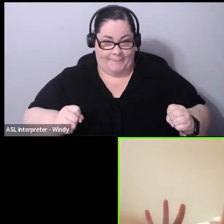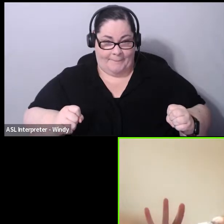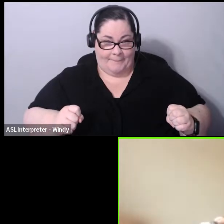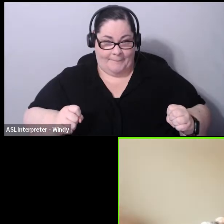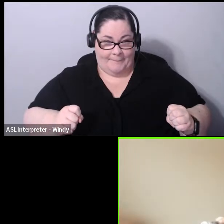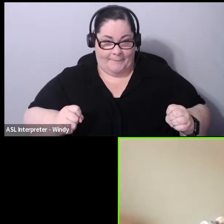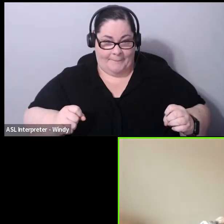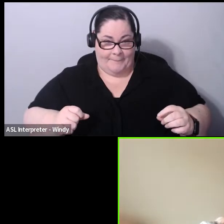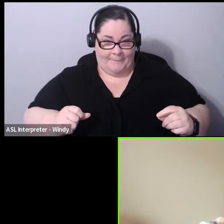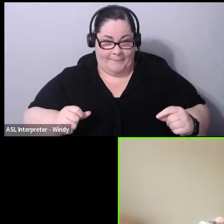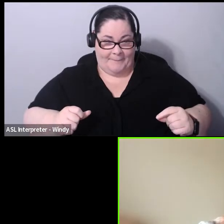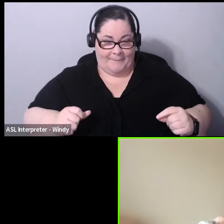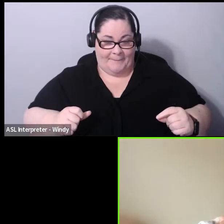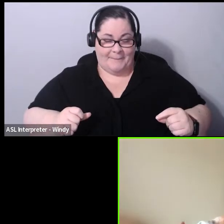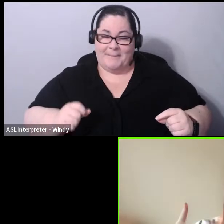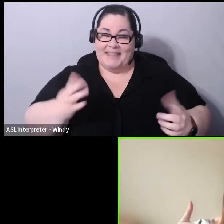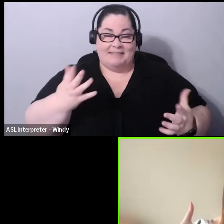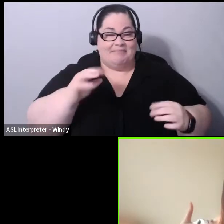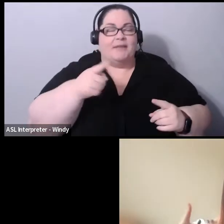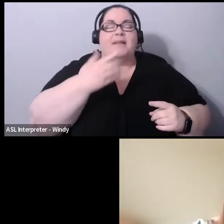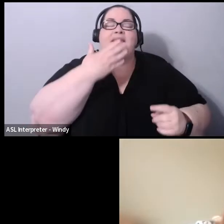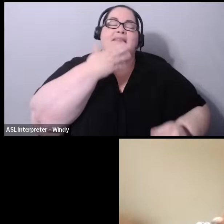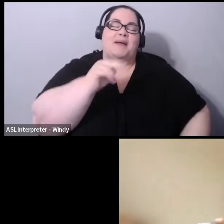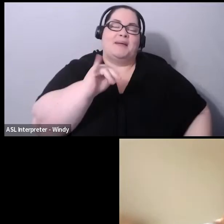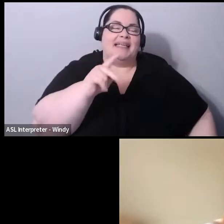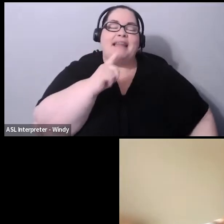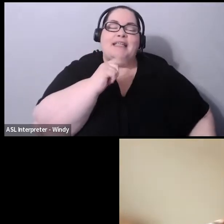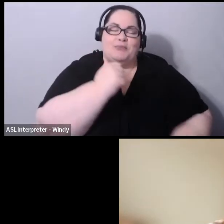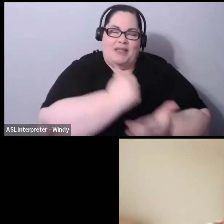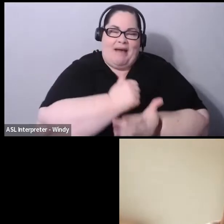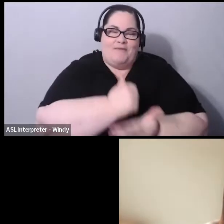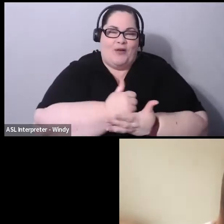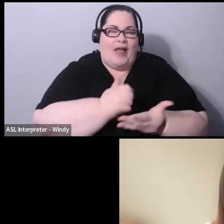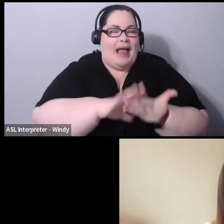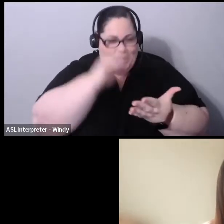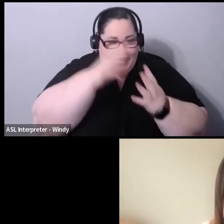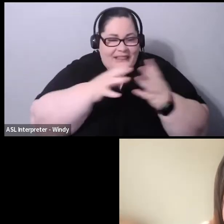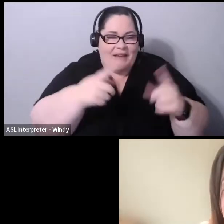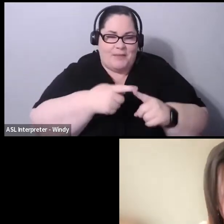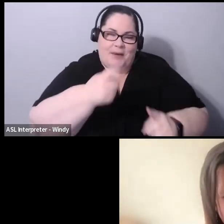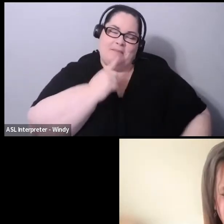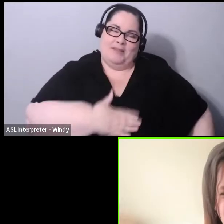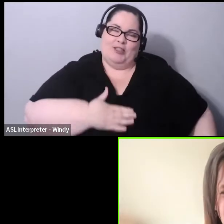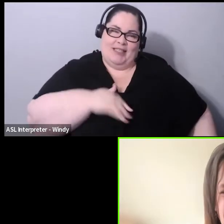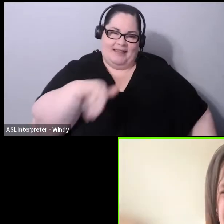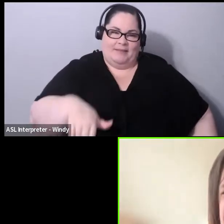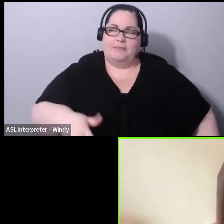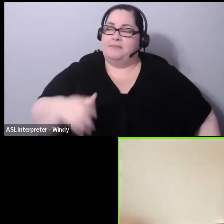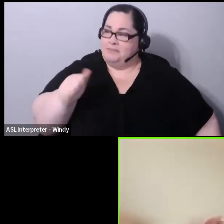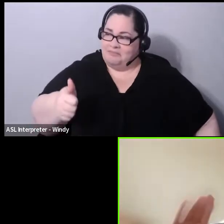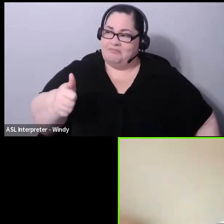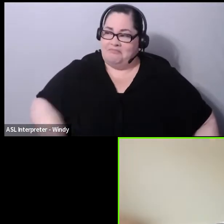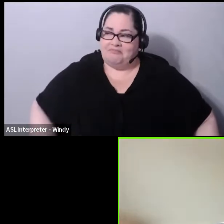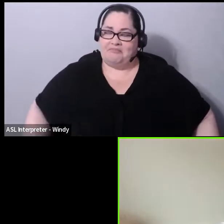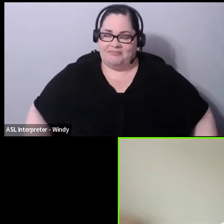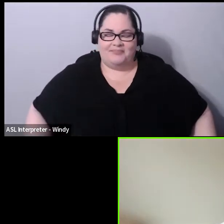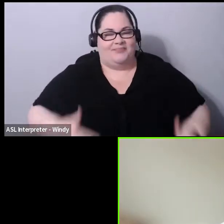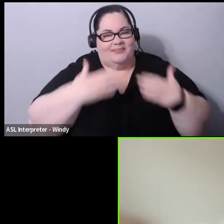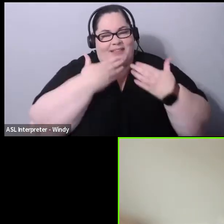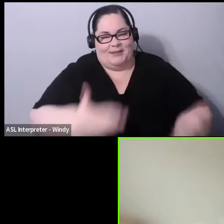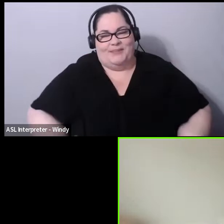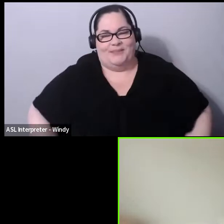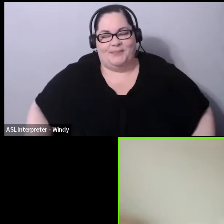Yeah. Thank you, Nikki. It's so helpful. I'm Thank learning a you. lot from you and I appreciate it. Absolutely. Yeah. Thank